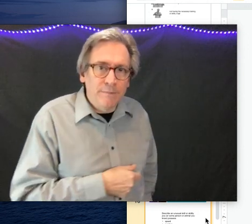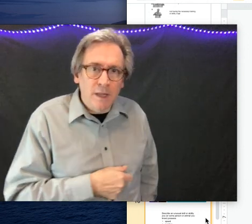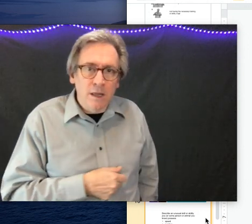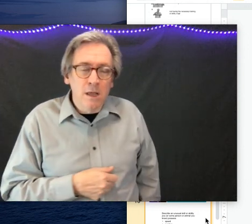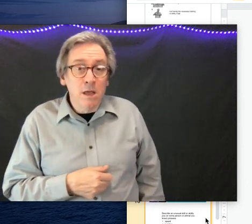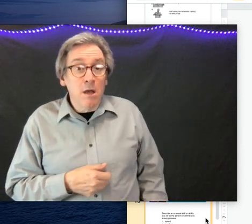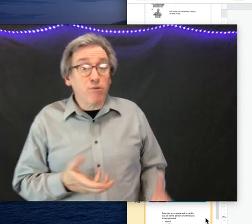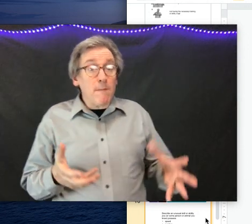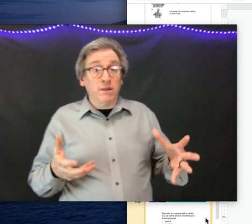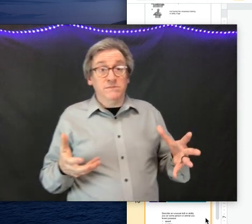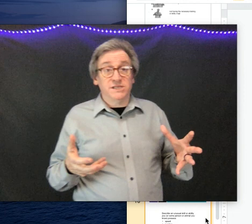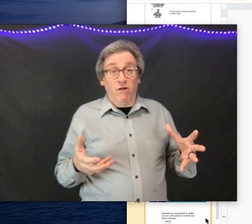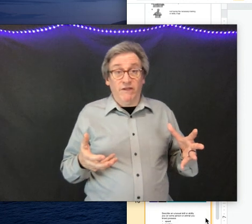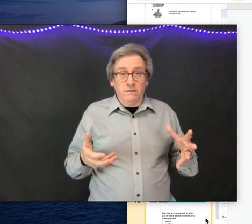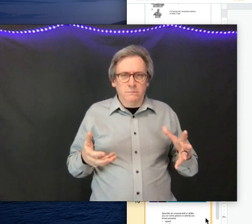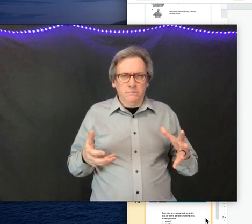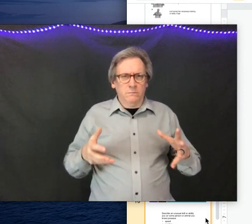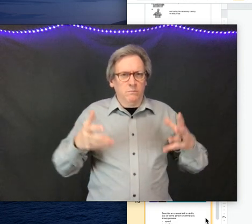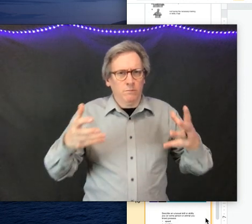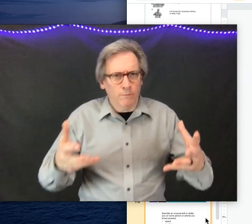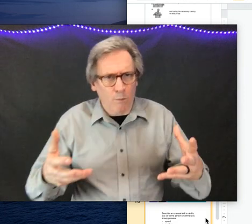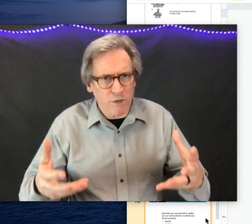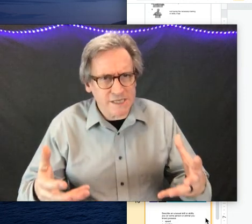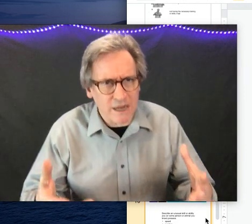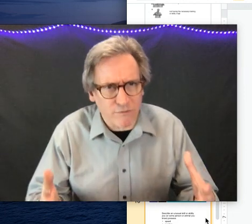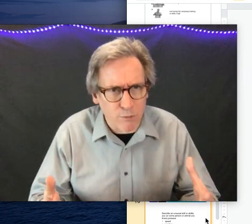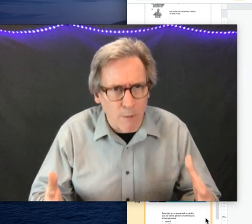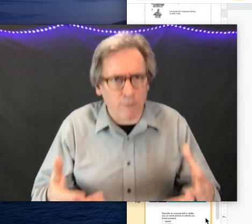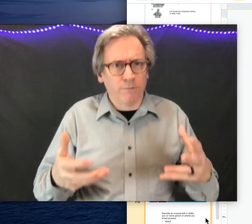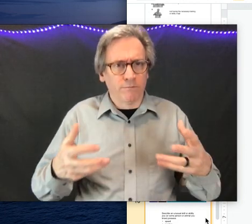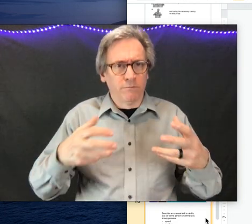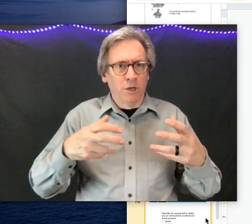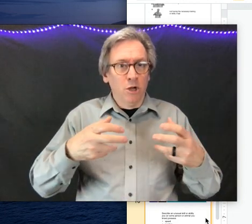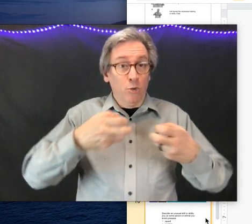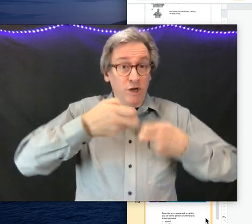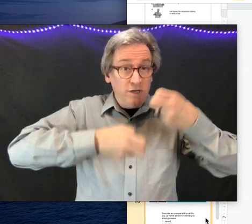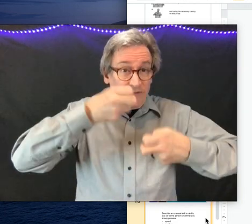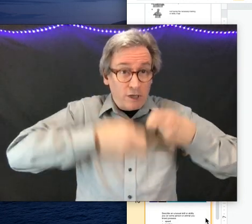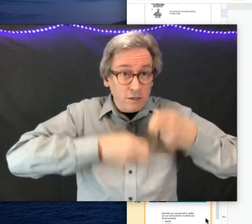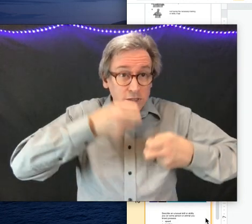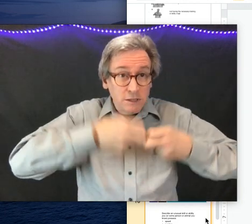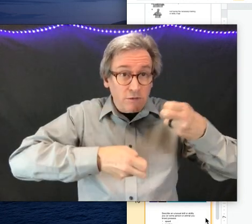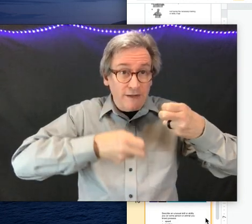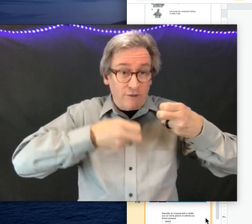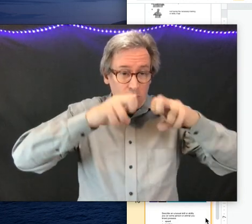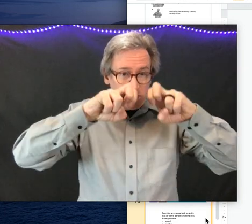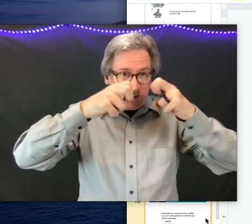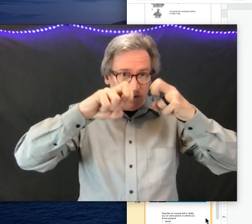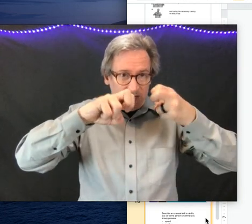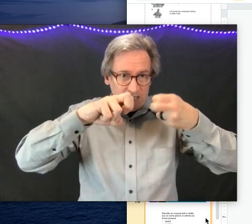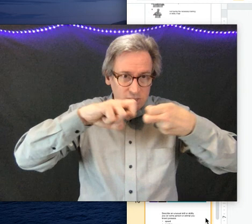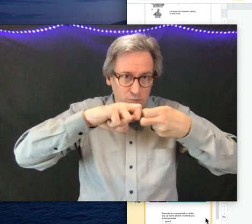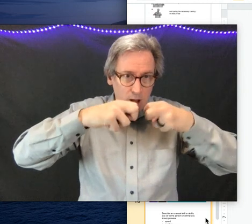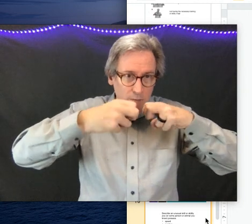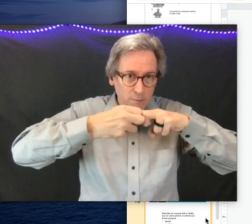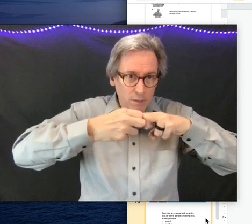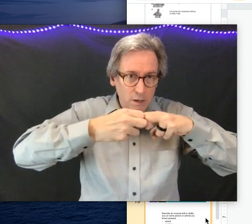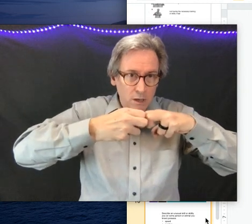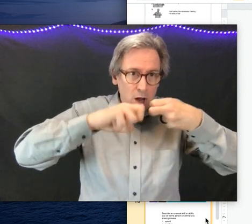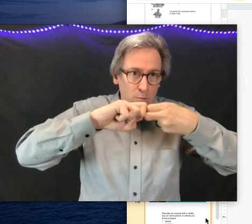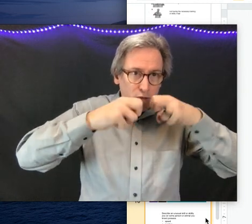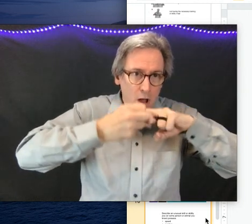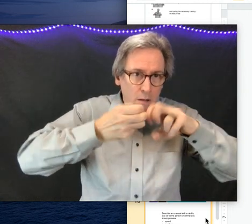beep. Problem solving. What's a sign for problem? We know difficult, right? They're all sort of like this.